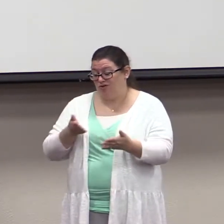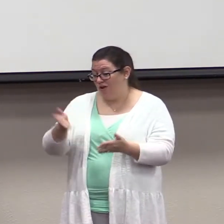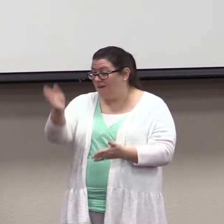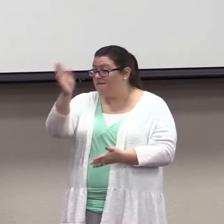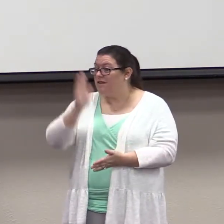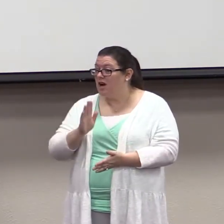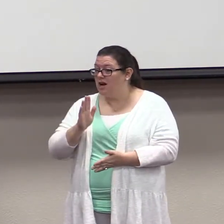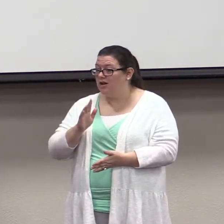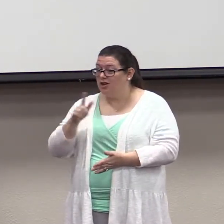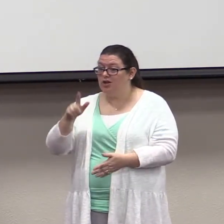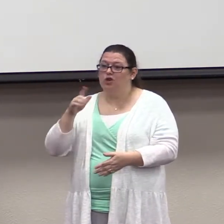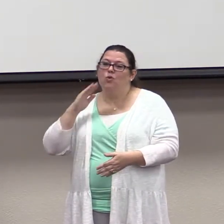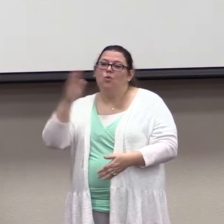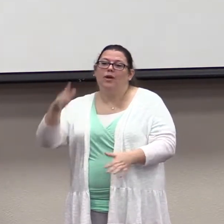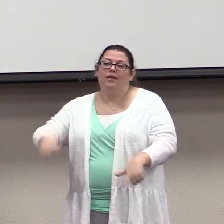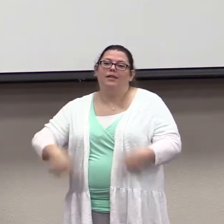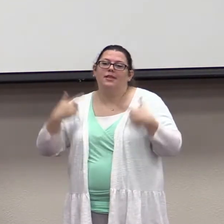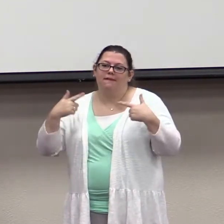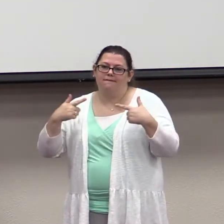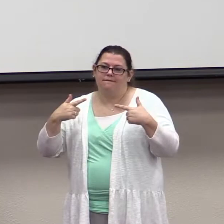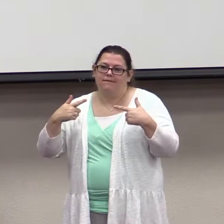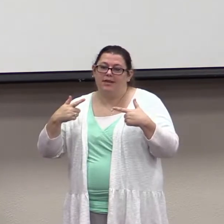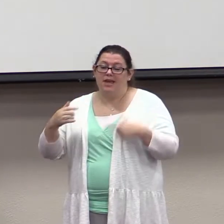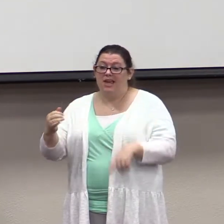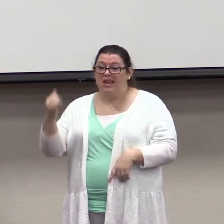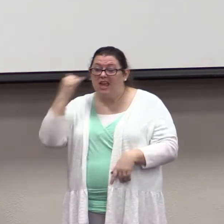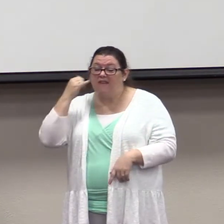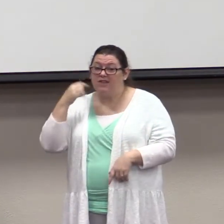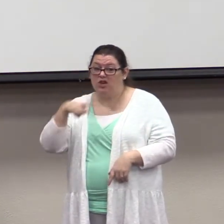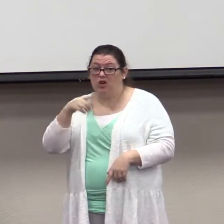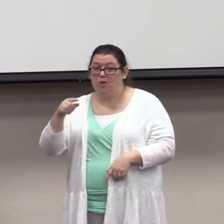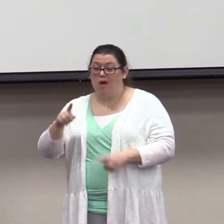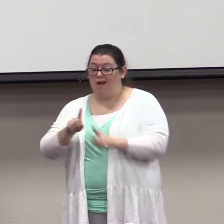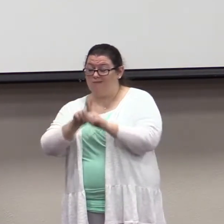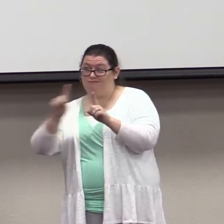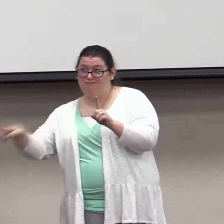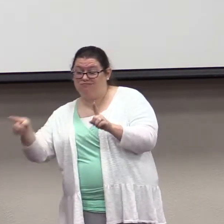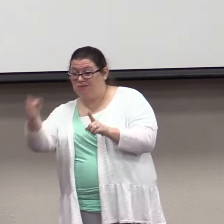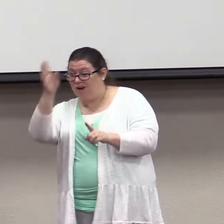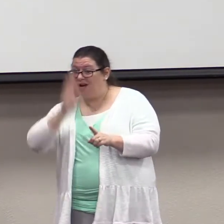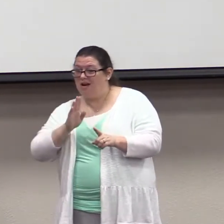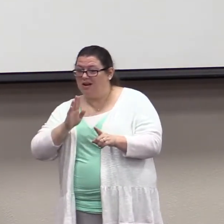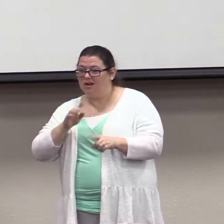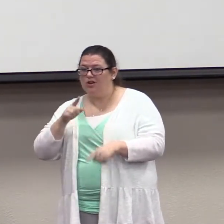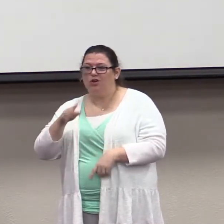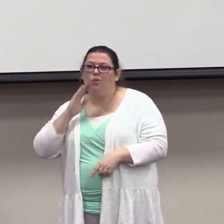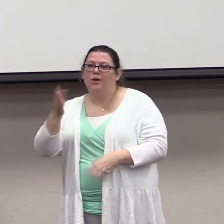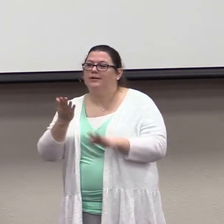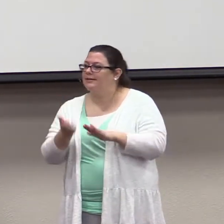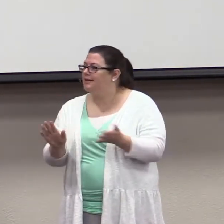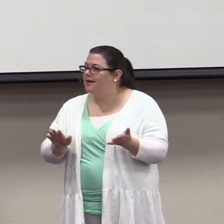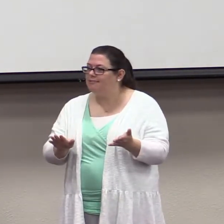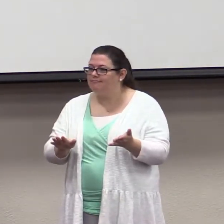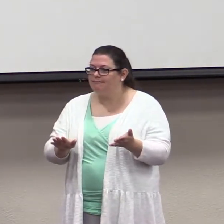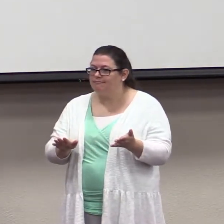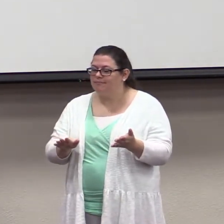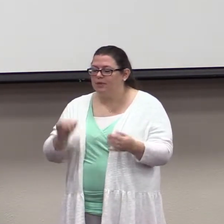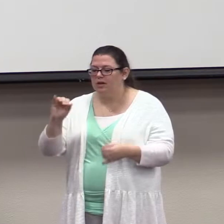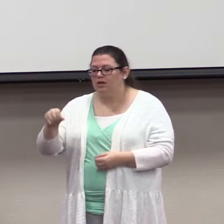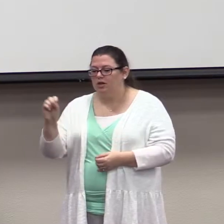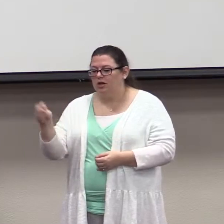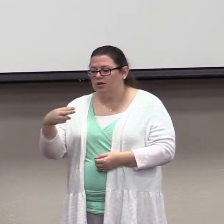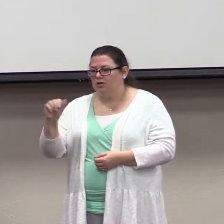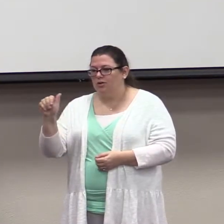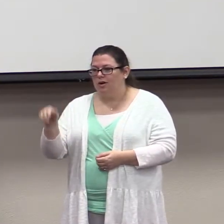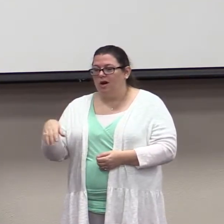If you abandon God, you will die. We can see in all of these things that Joshua always strove to do what was right